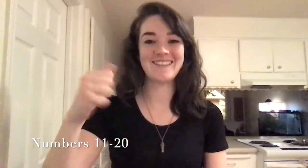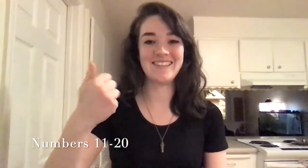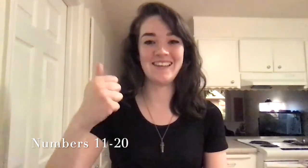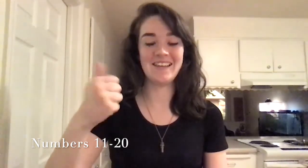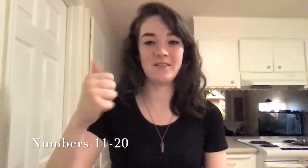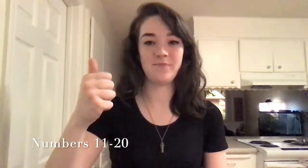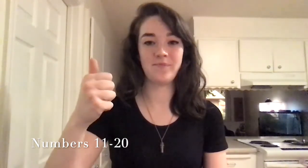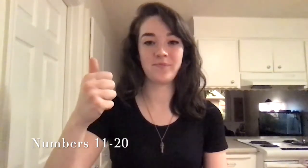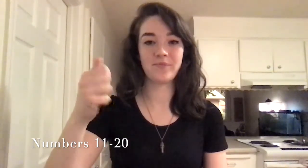18,